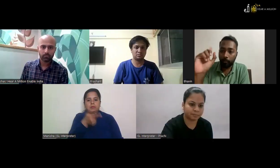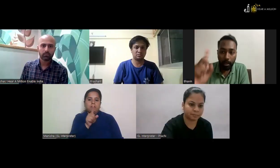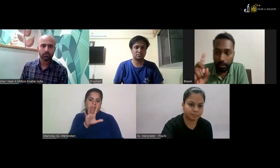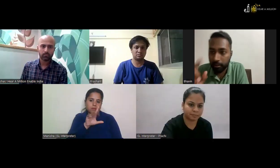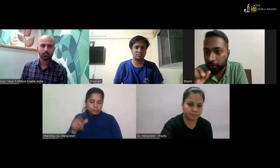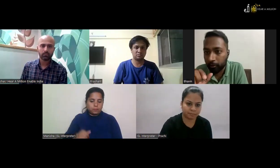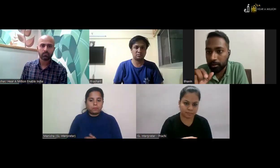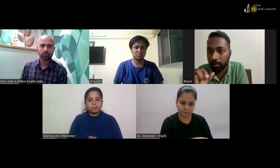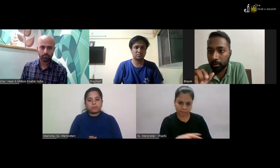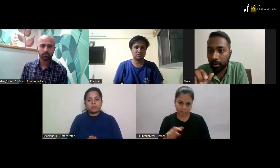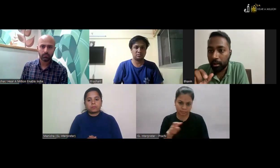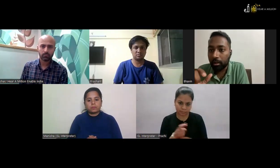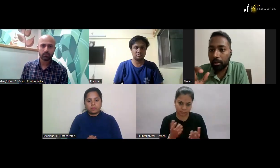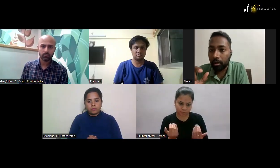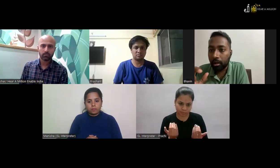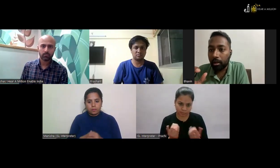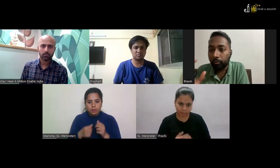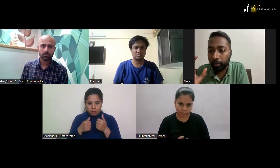In third party insurance,